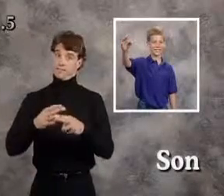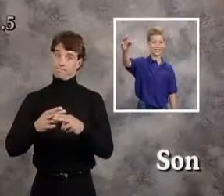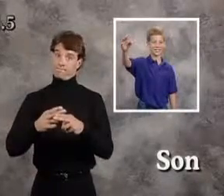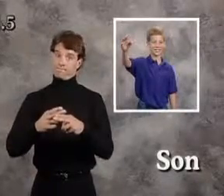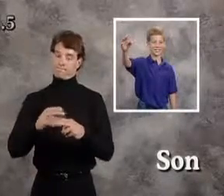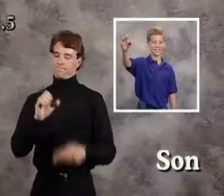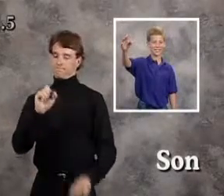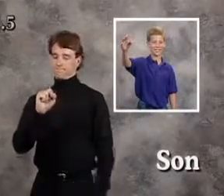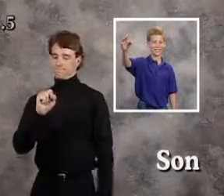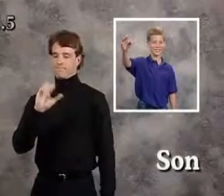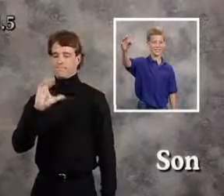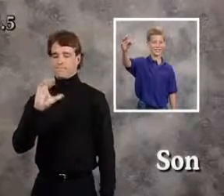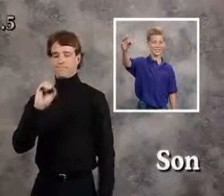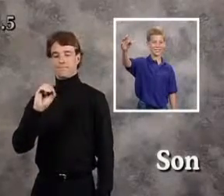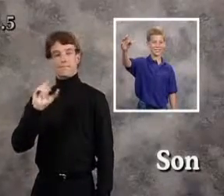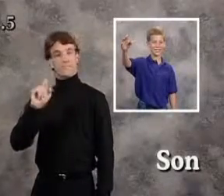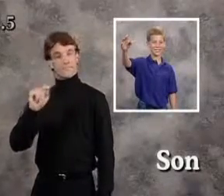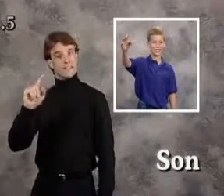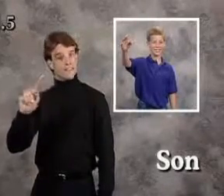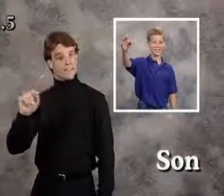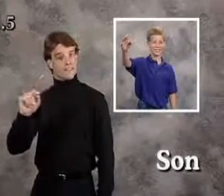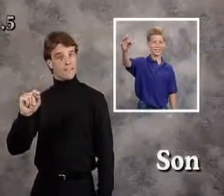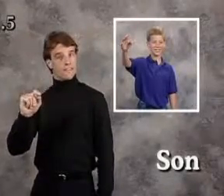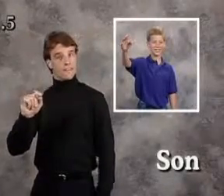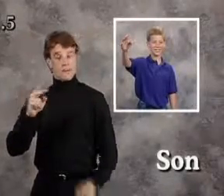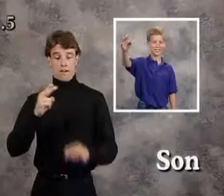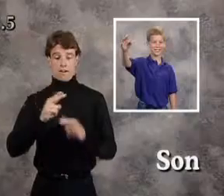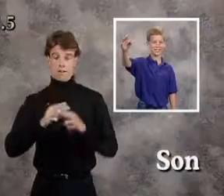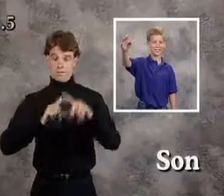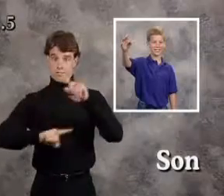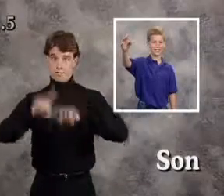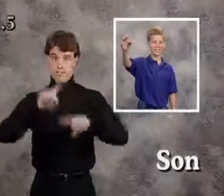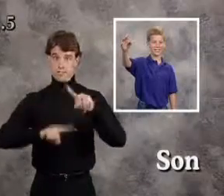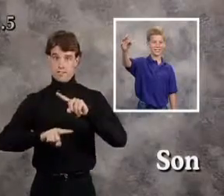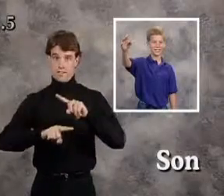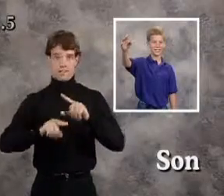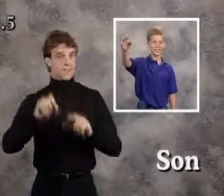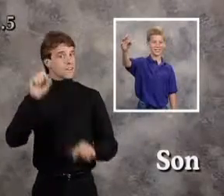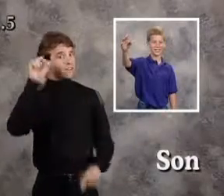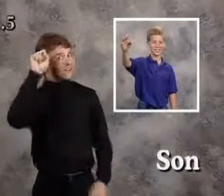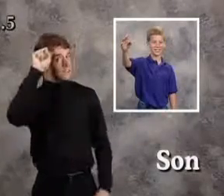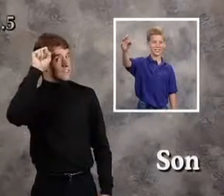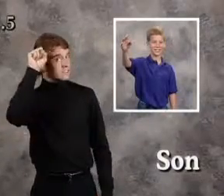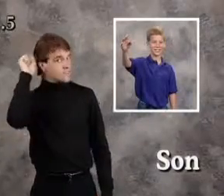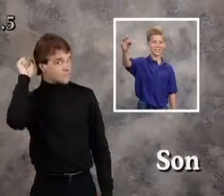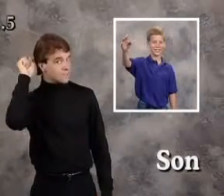His name is Scott, and this is his name sign.